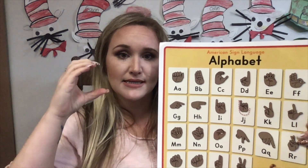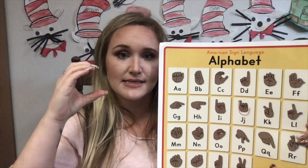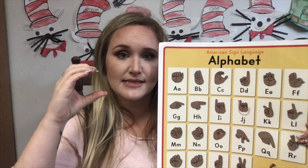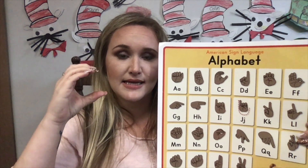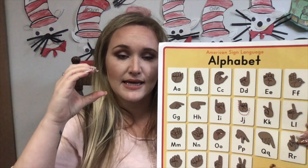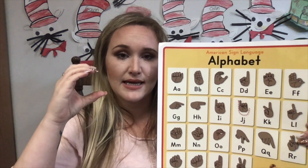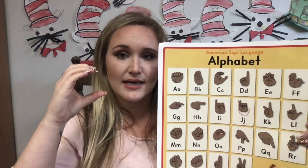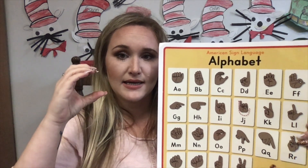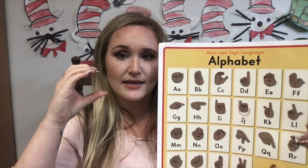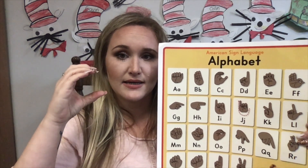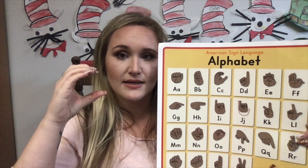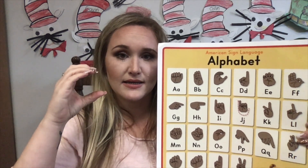C,